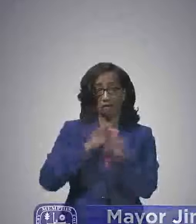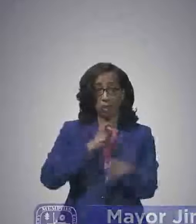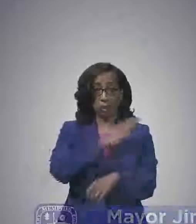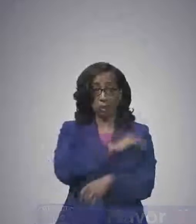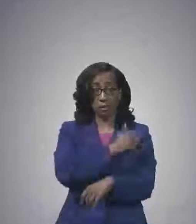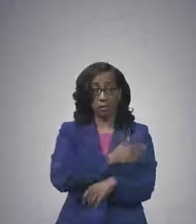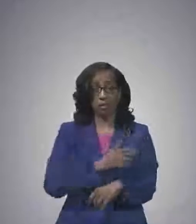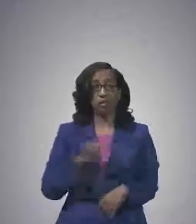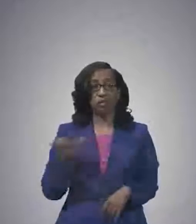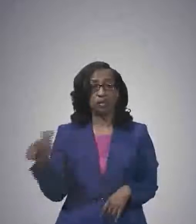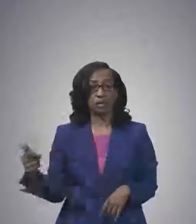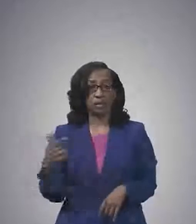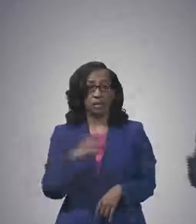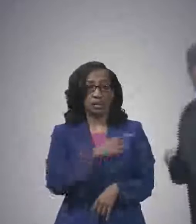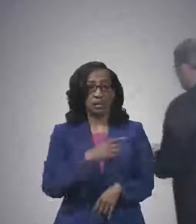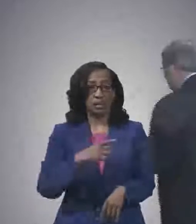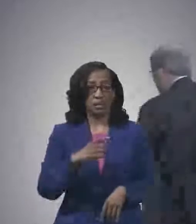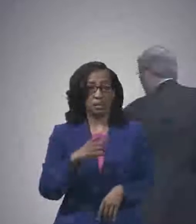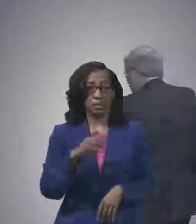Taylor.